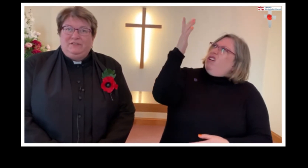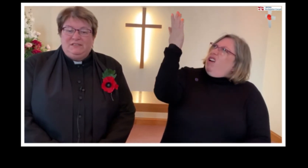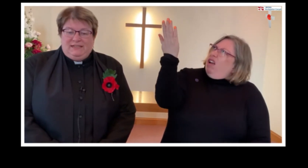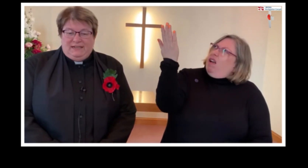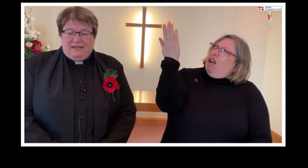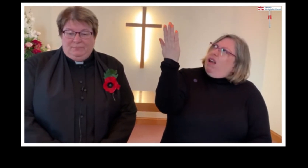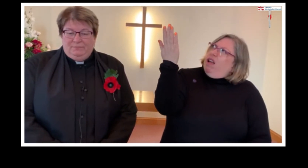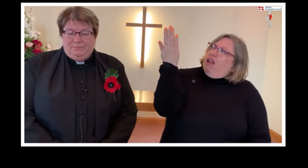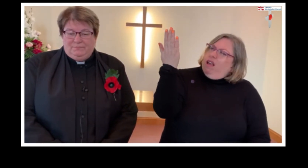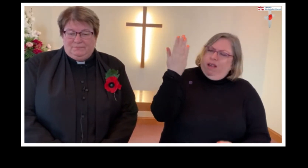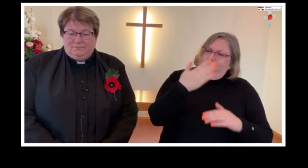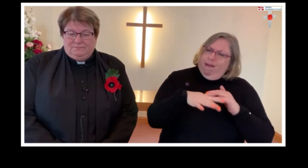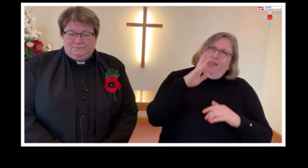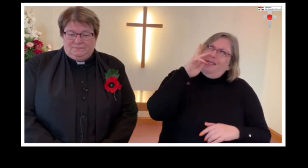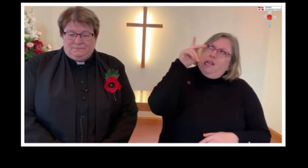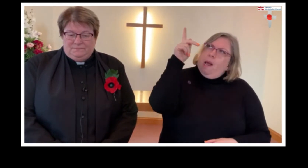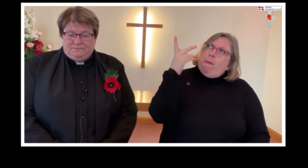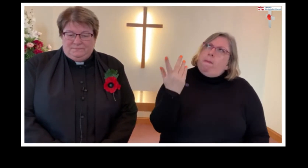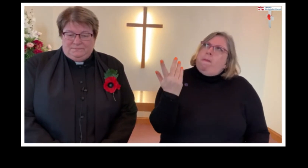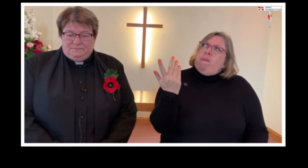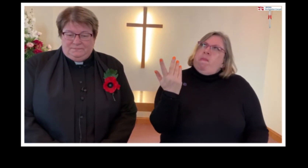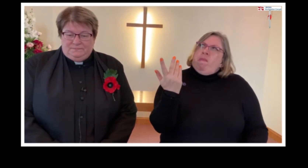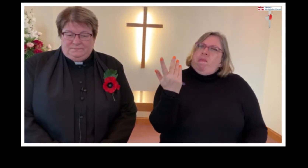We have never seen him.